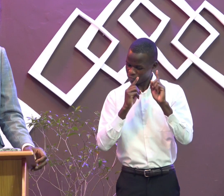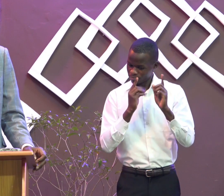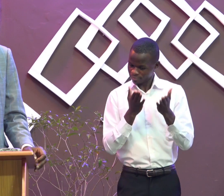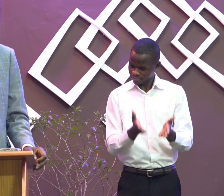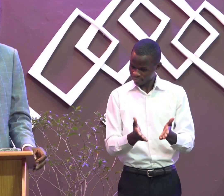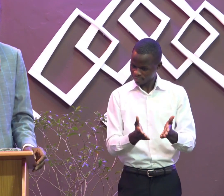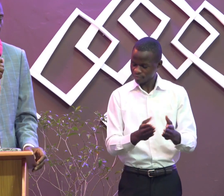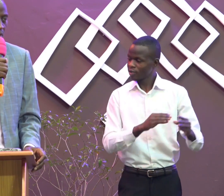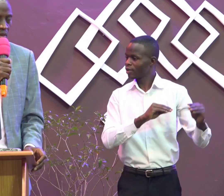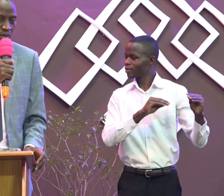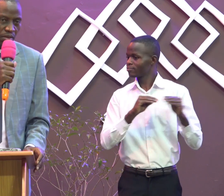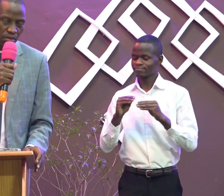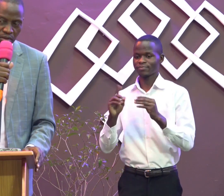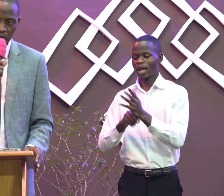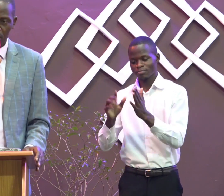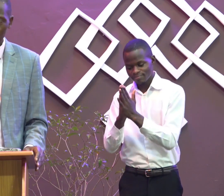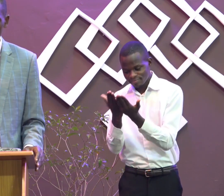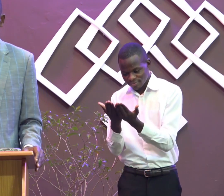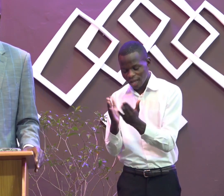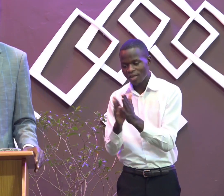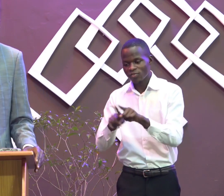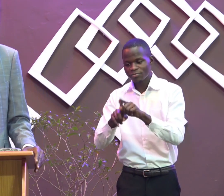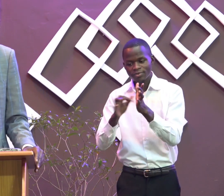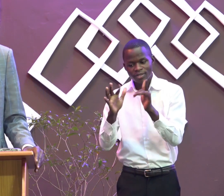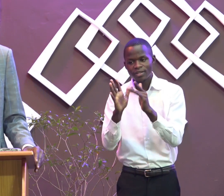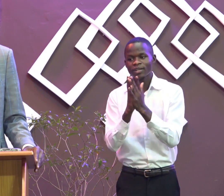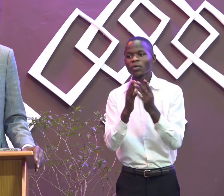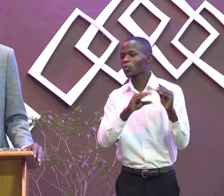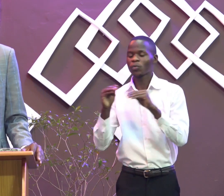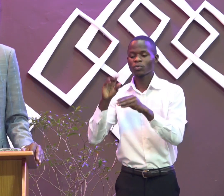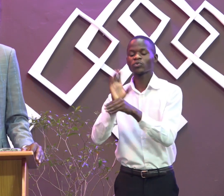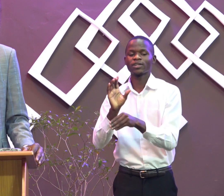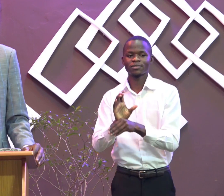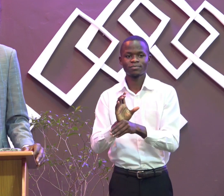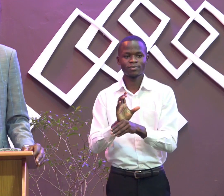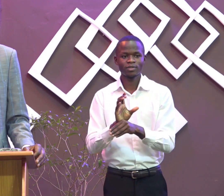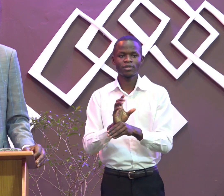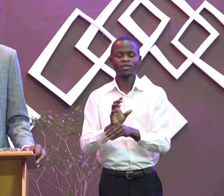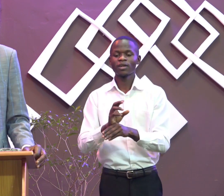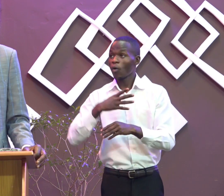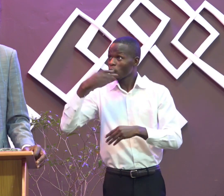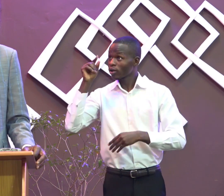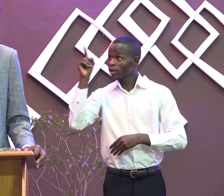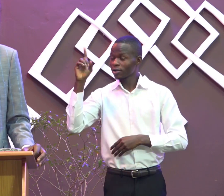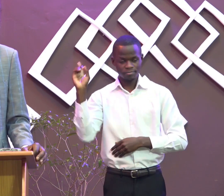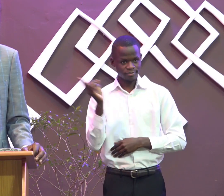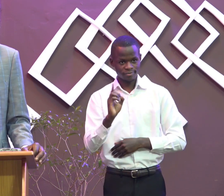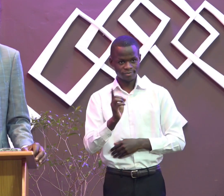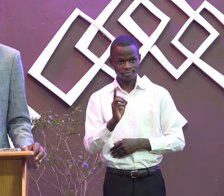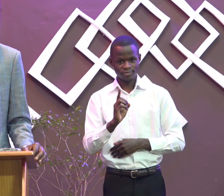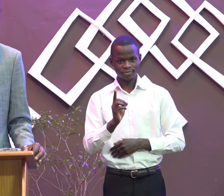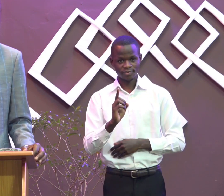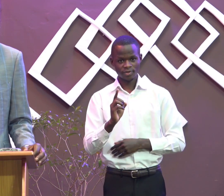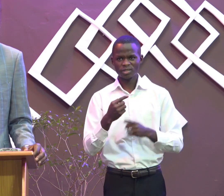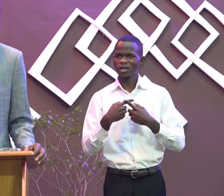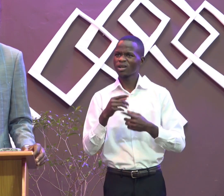church. He told me, leave my office, get your books, go to church. Togenda. Don't go.